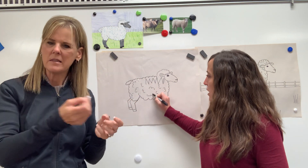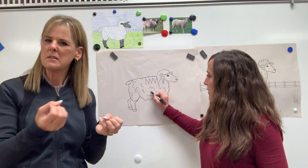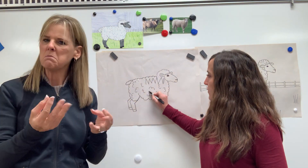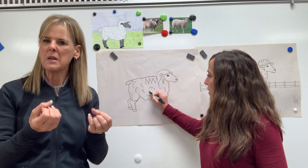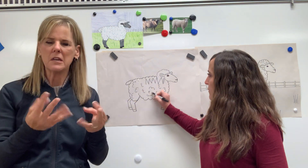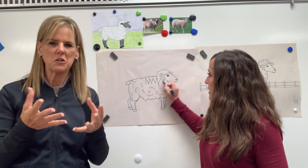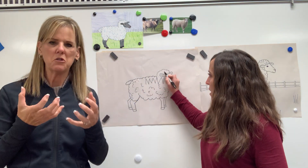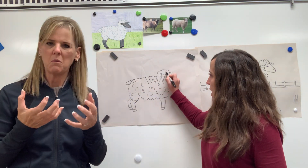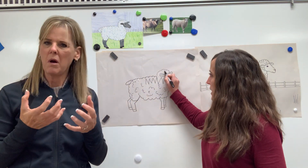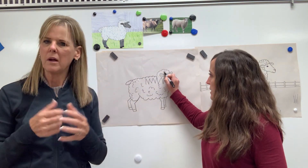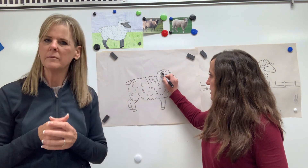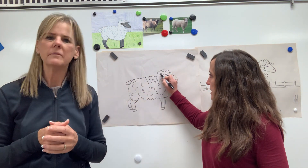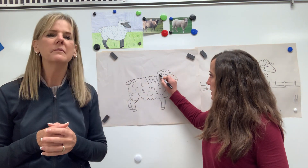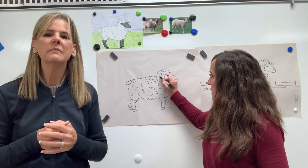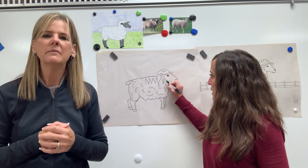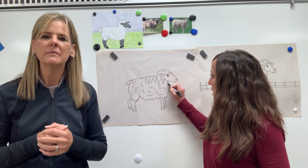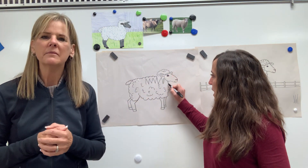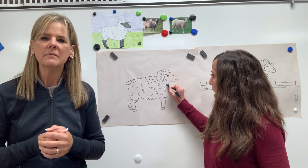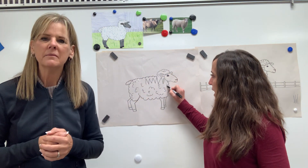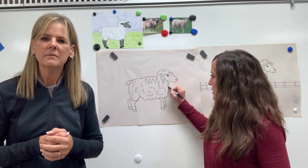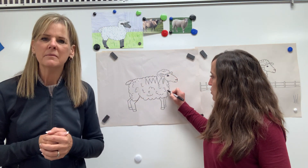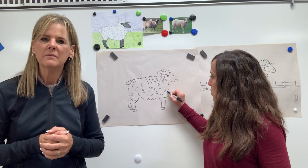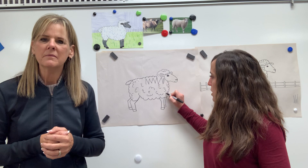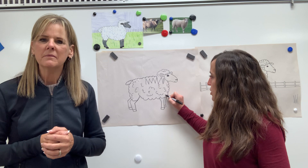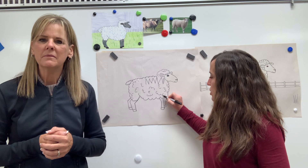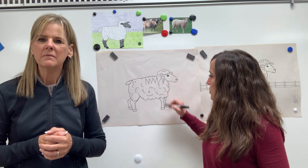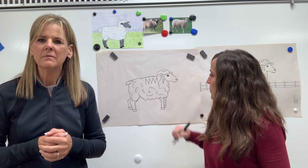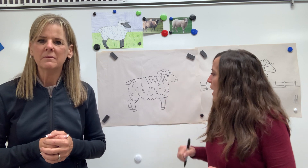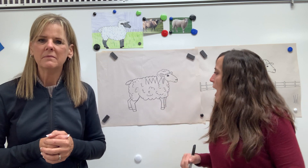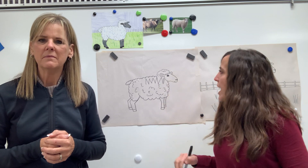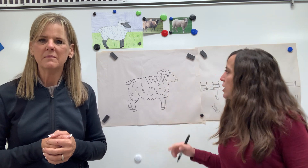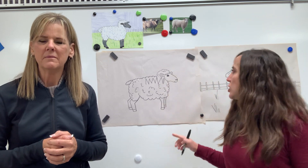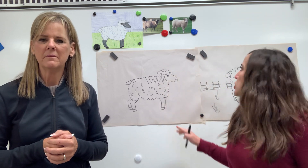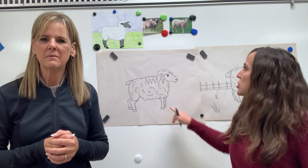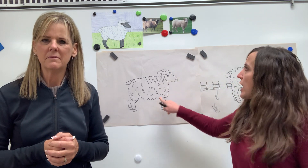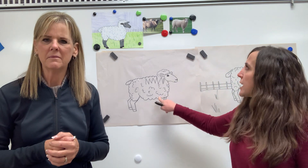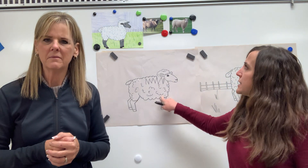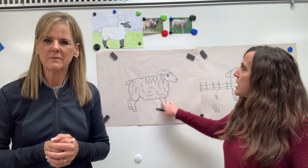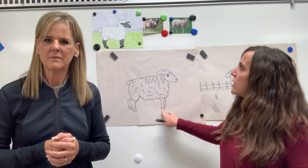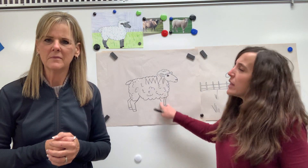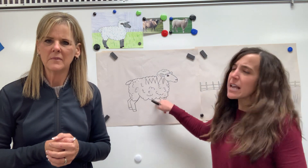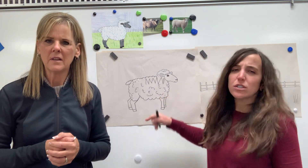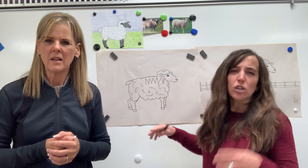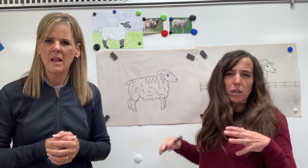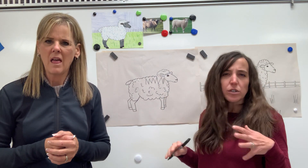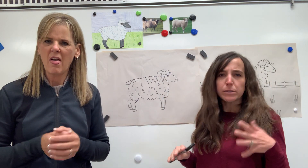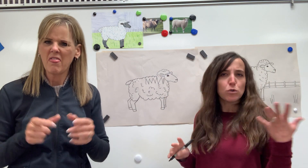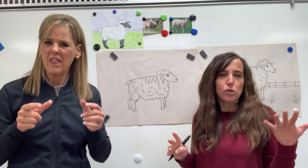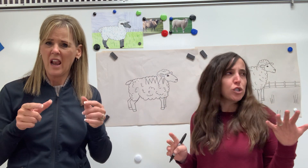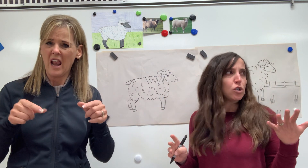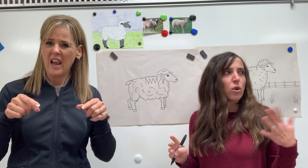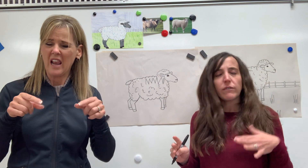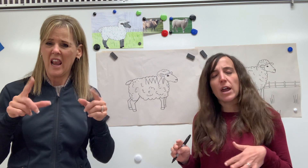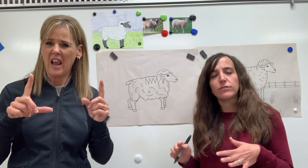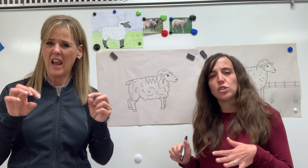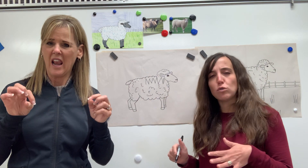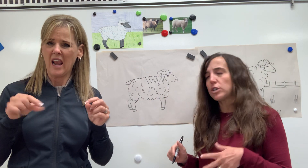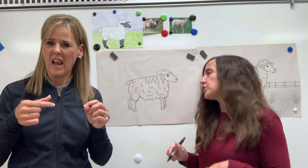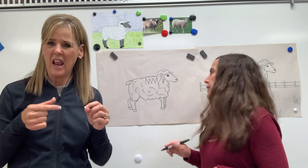soft, fluffy lines as you want to. And like I said, the legs look a little smoother, so you don't even have to do much texture